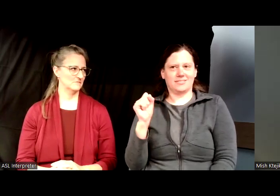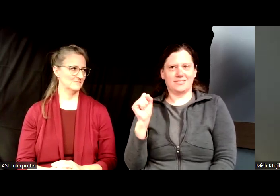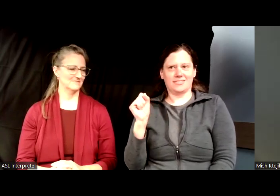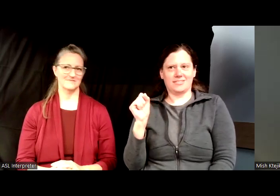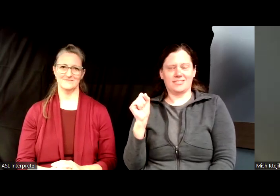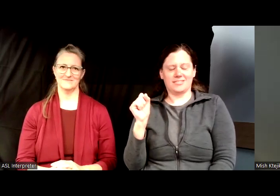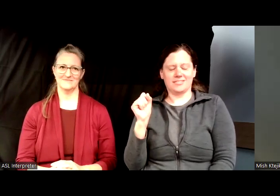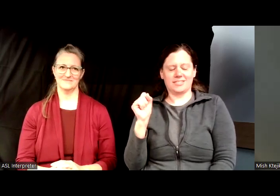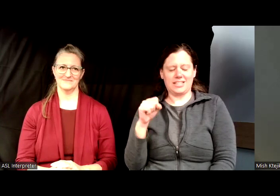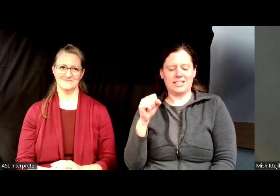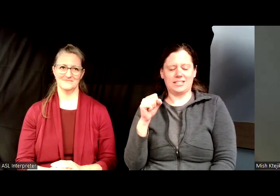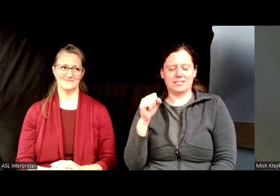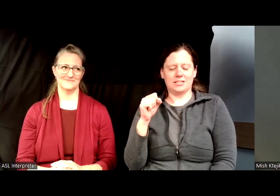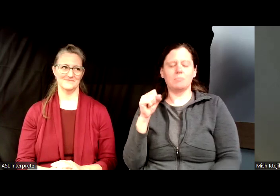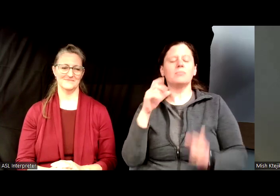This is Colleen.